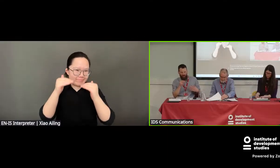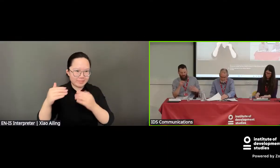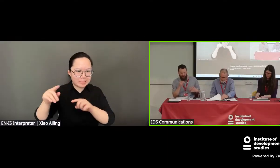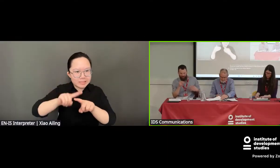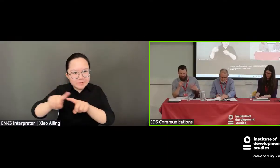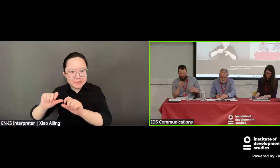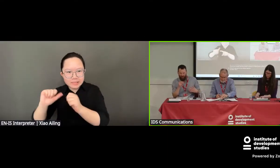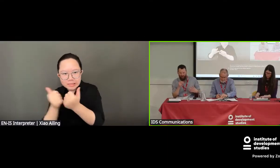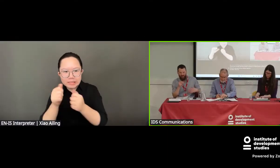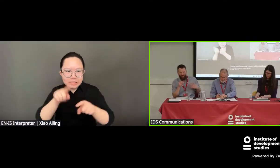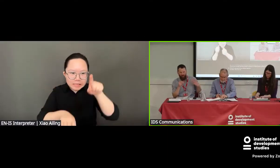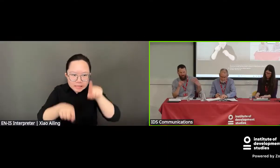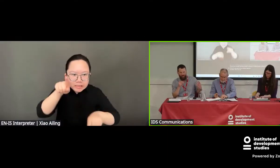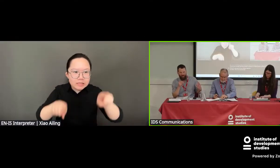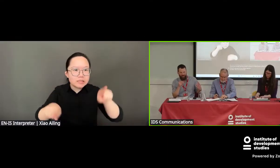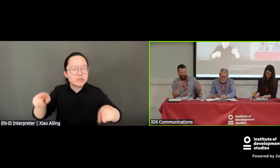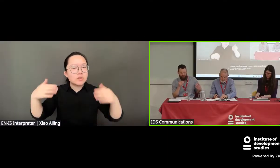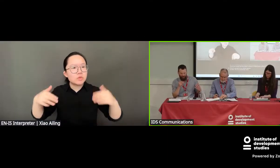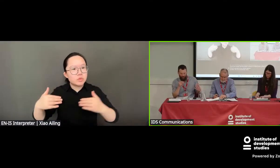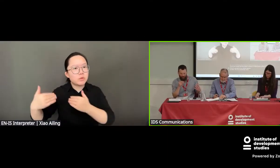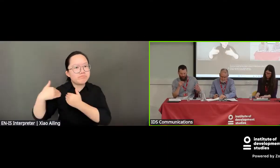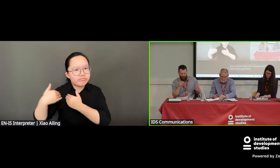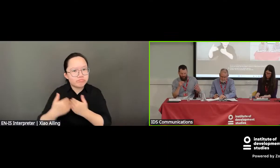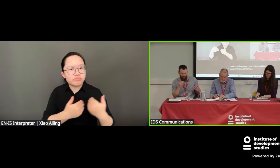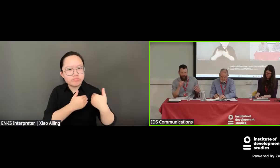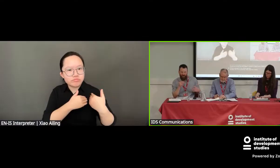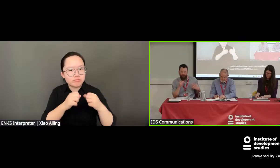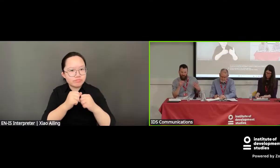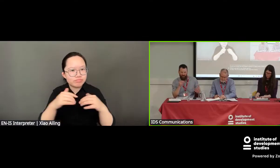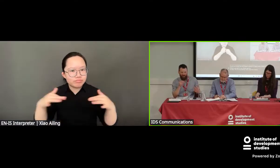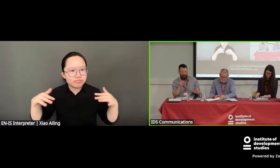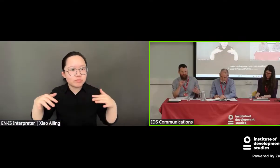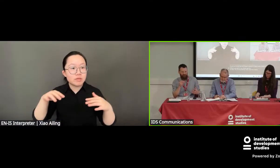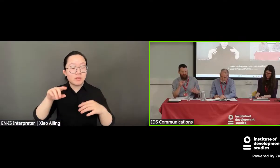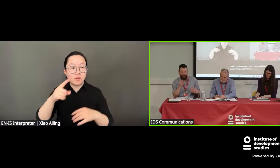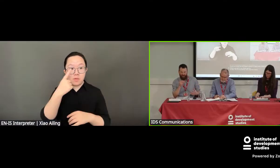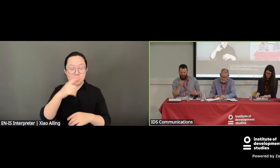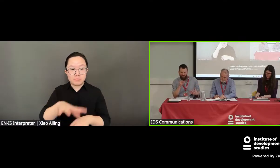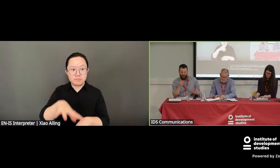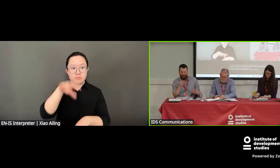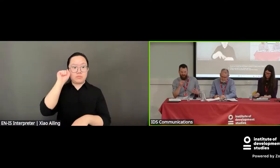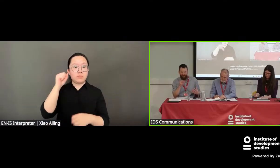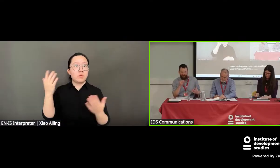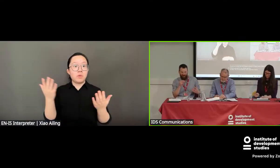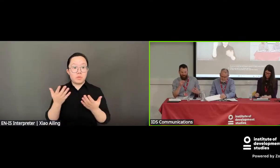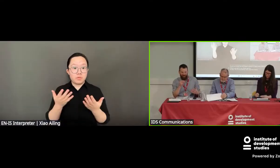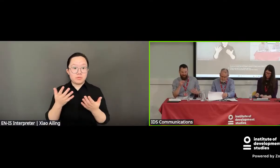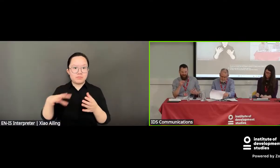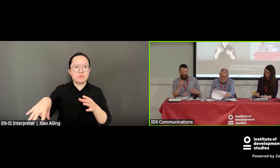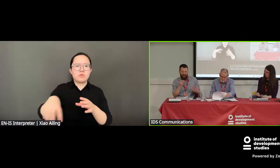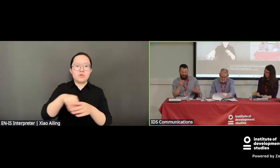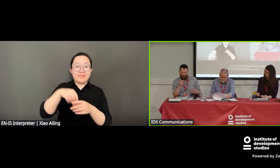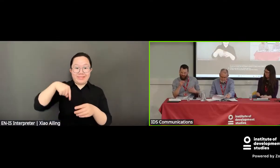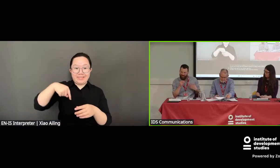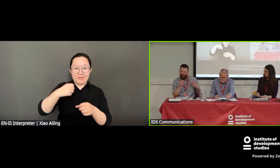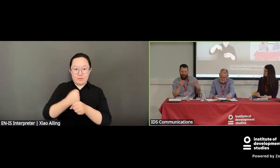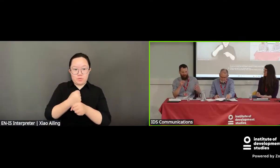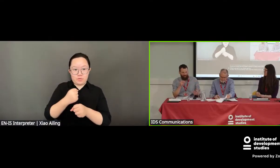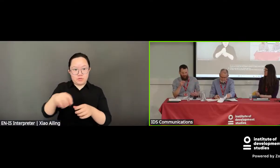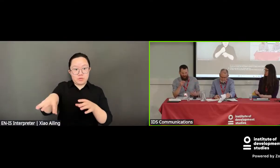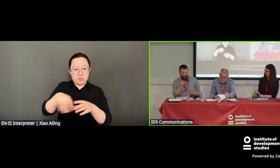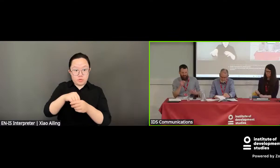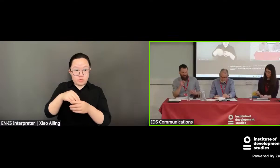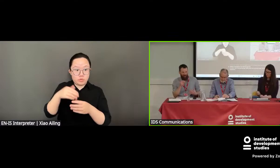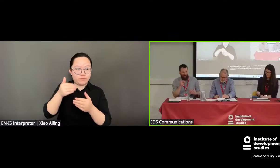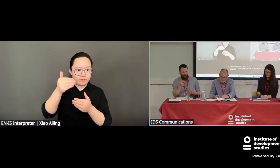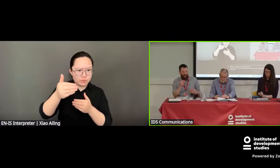from Inclusive Futures and the bigger DID programme is working in partnership is really, really key to this. There is expertise out there